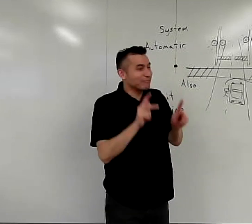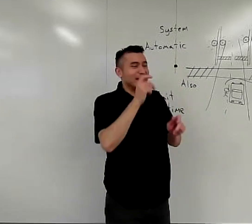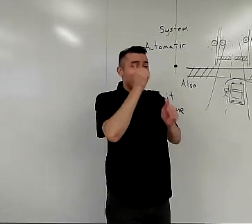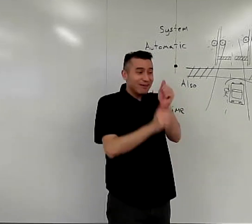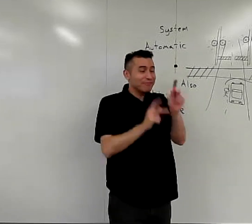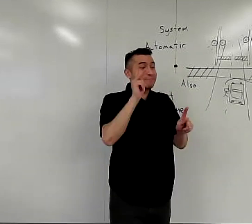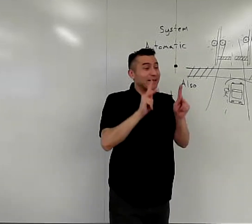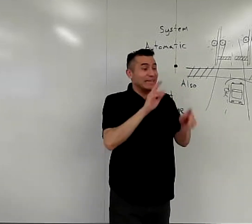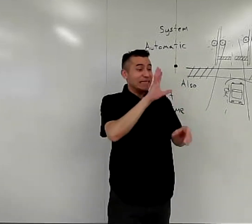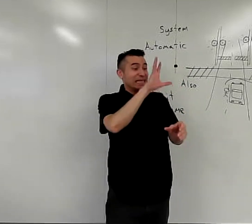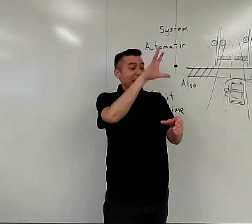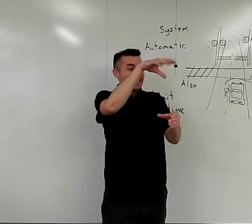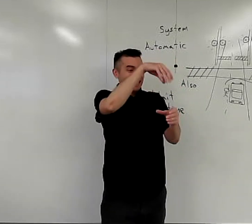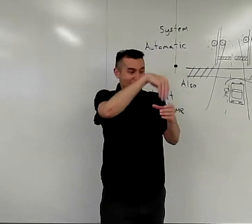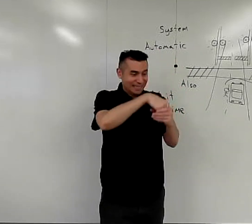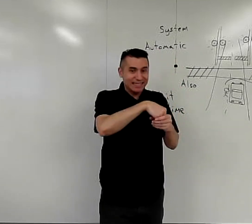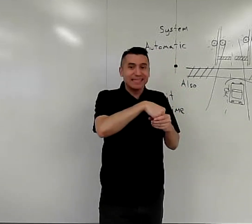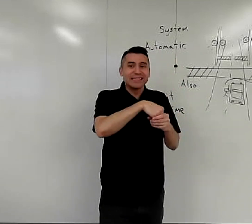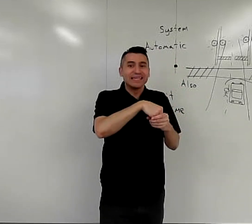Everyone, everybody.